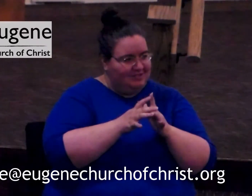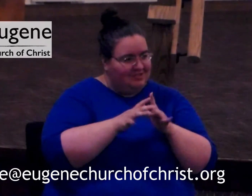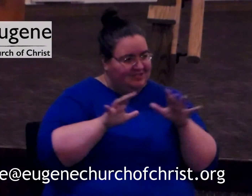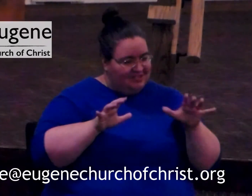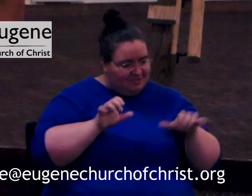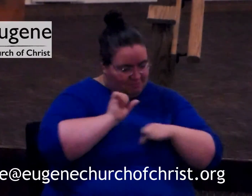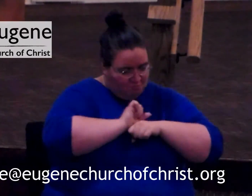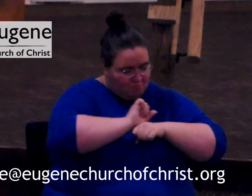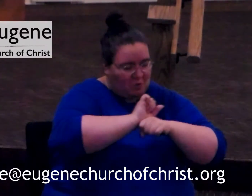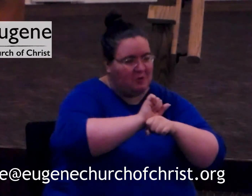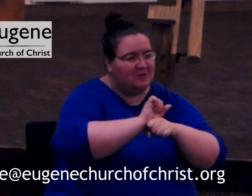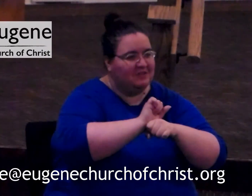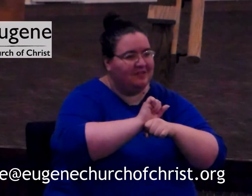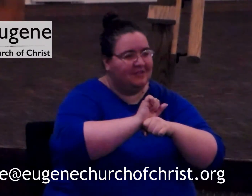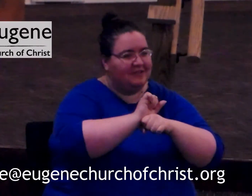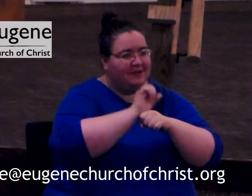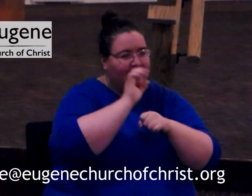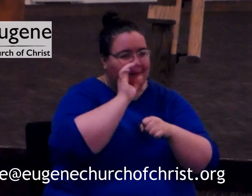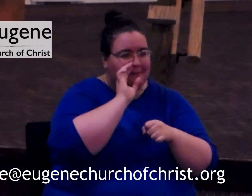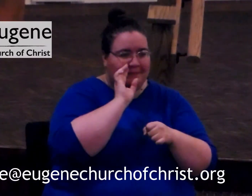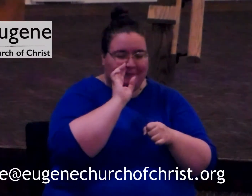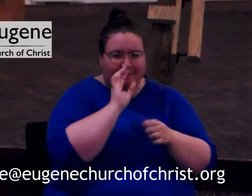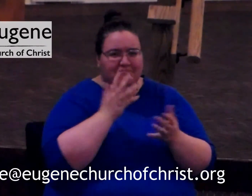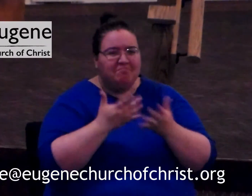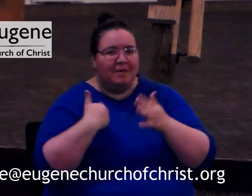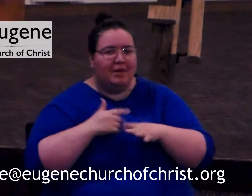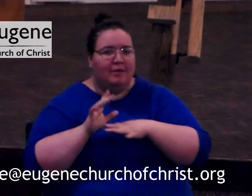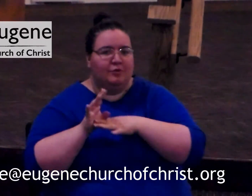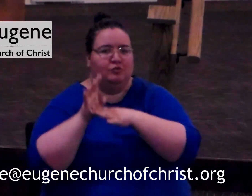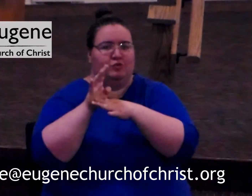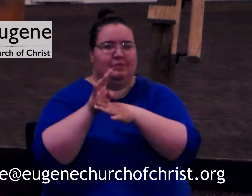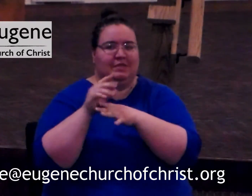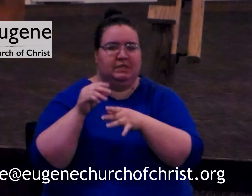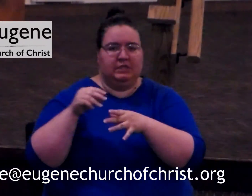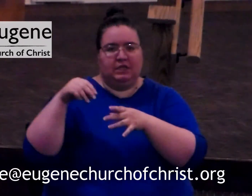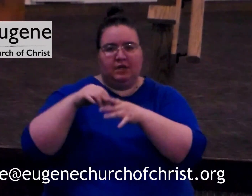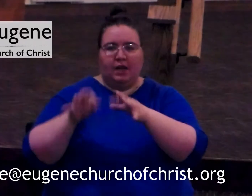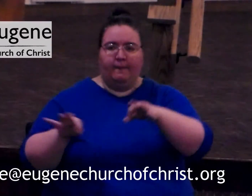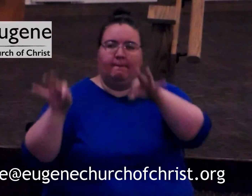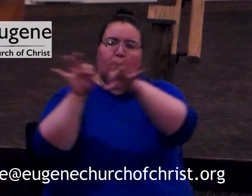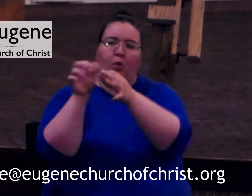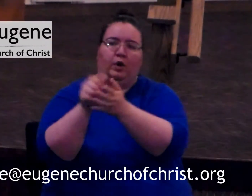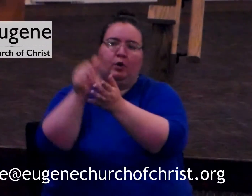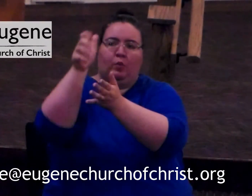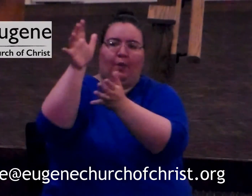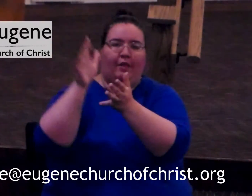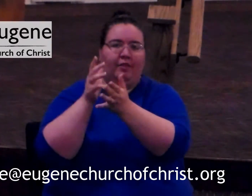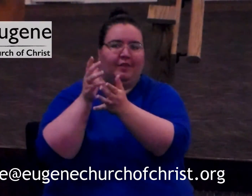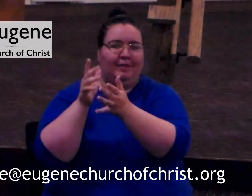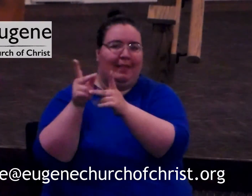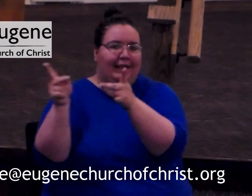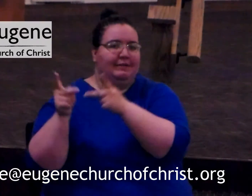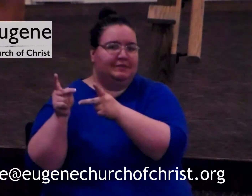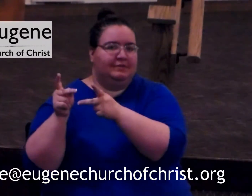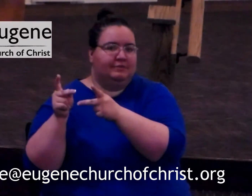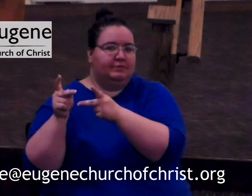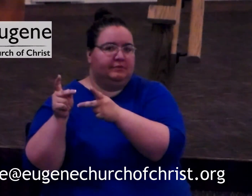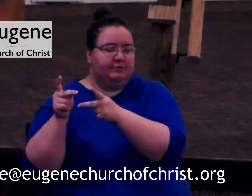too busy in important and local places to see the lesser places that he would go